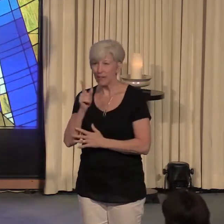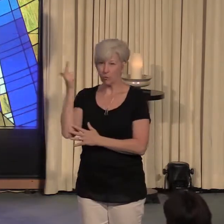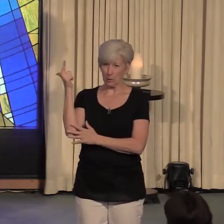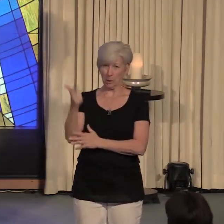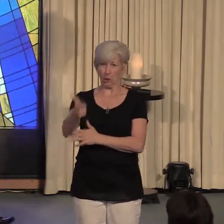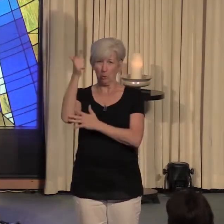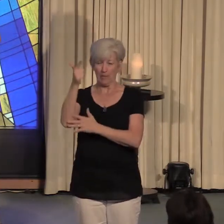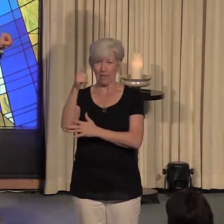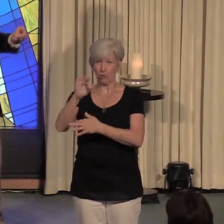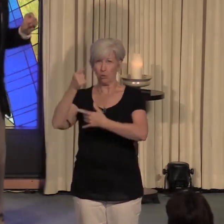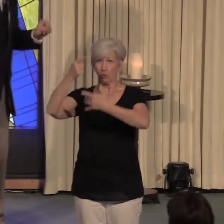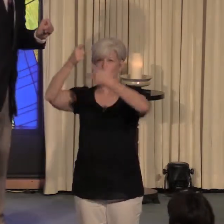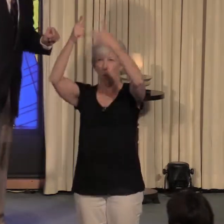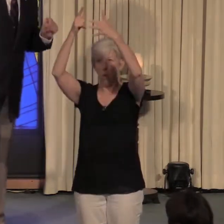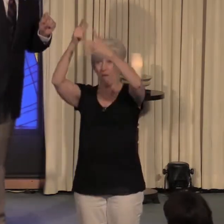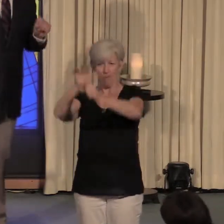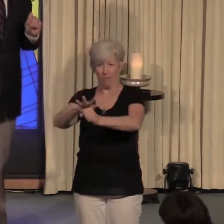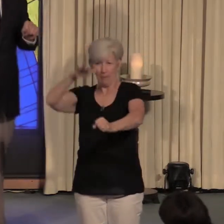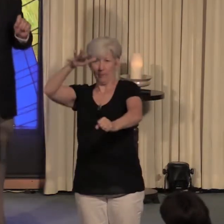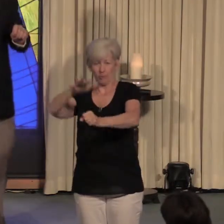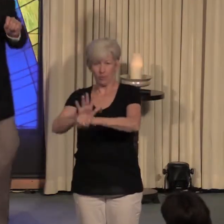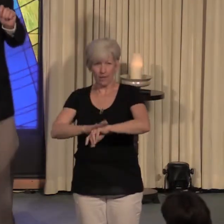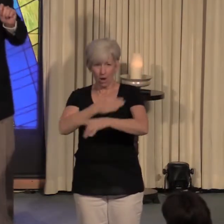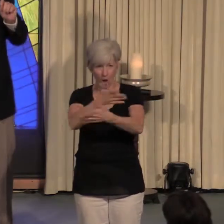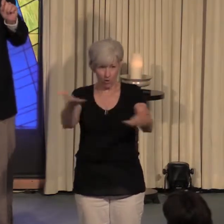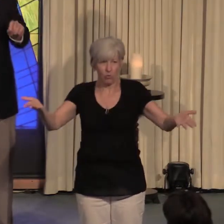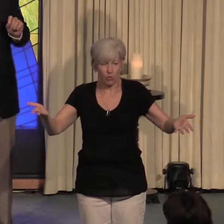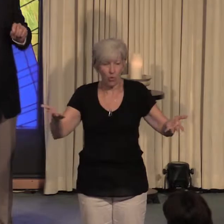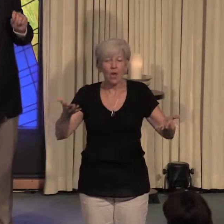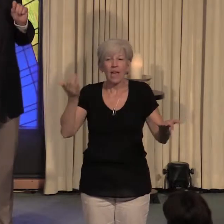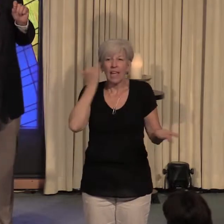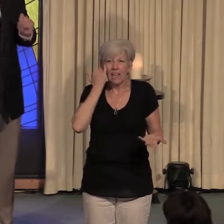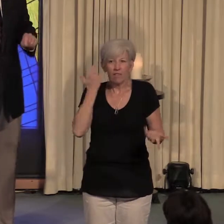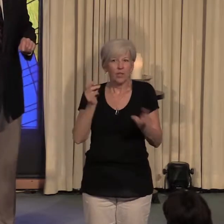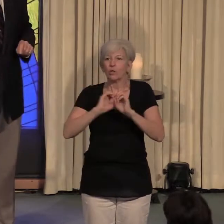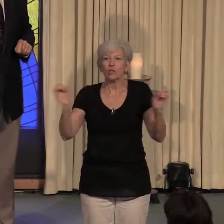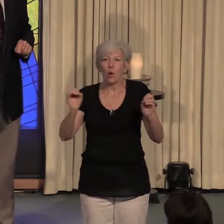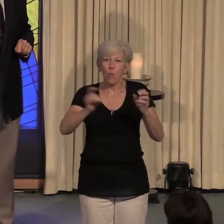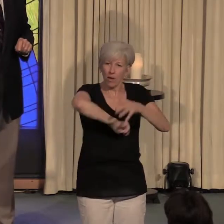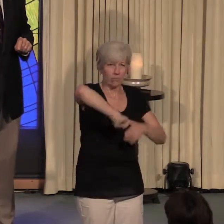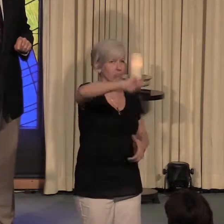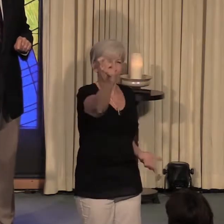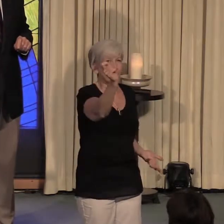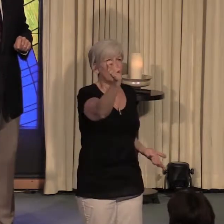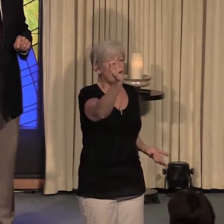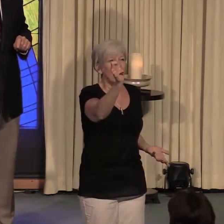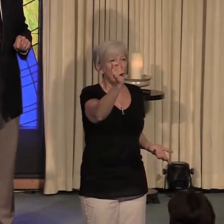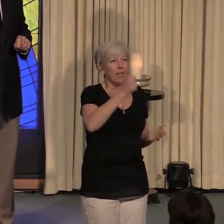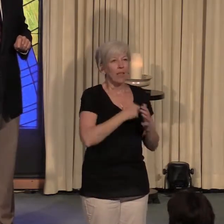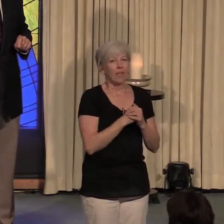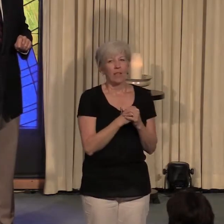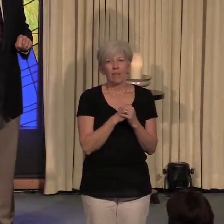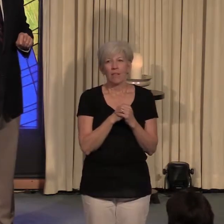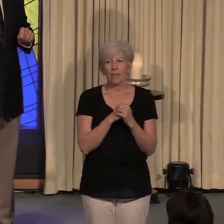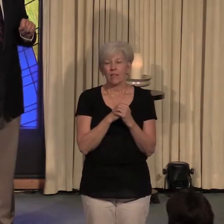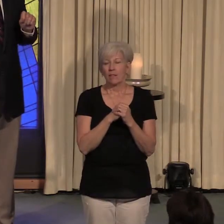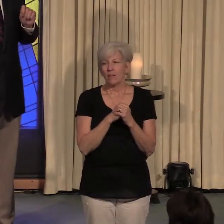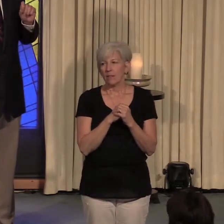artillery on your head, if nobody is coming at you with bayonets affixed,